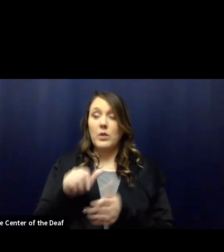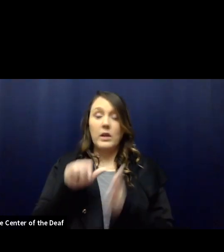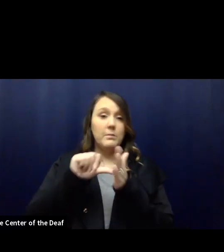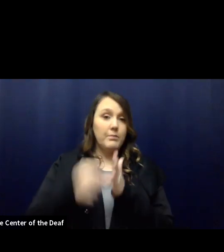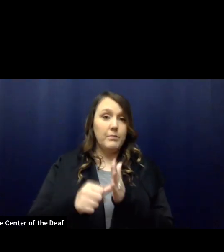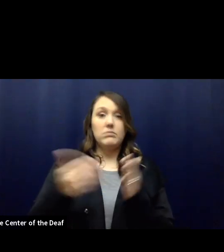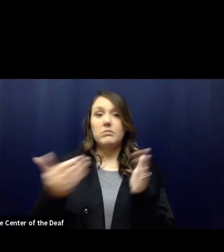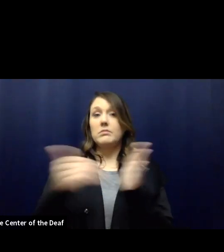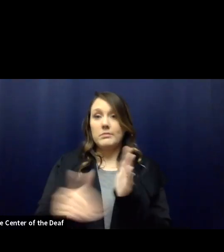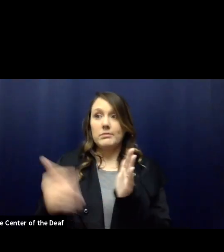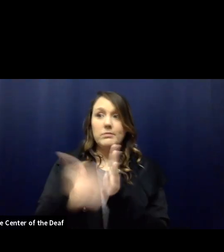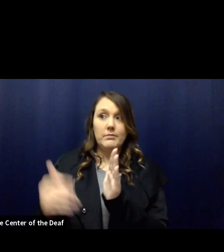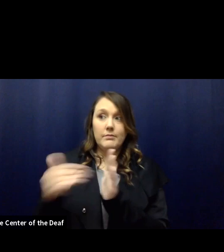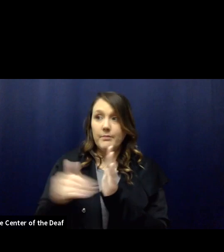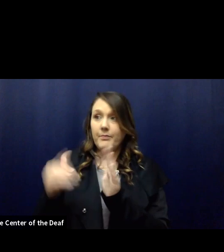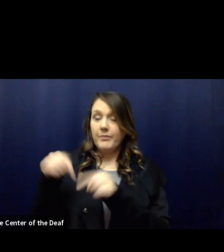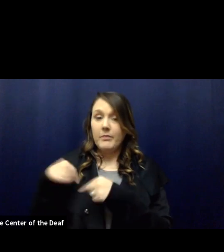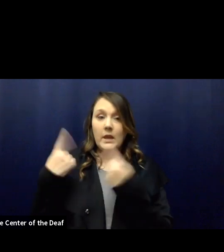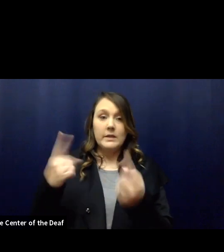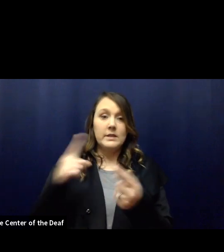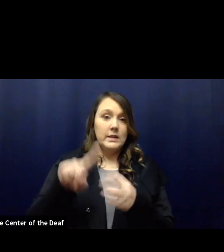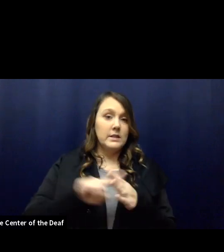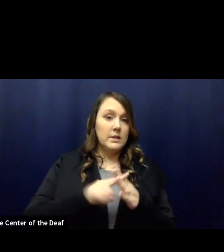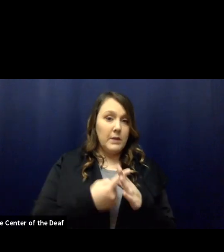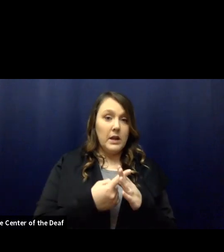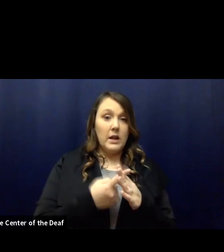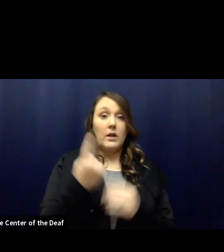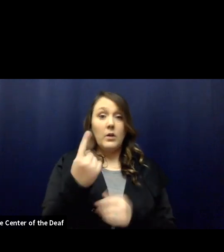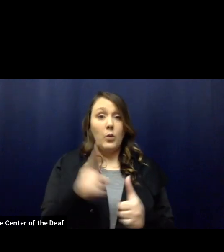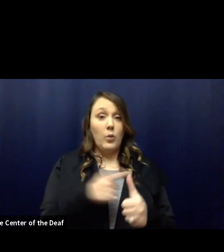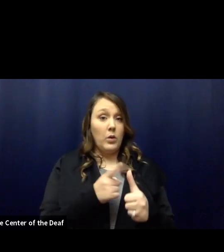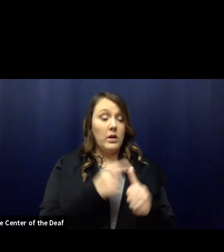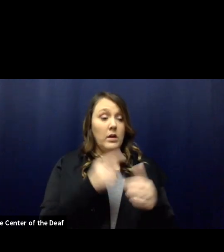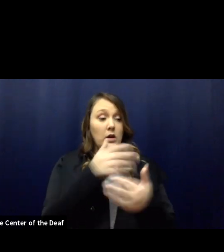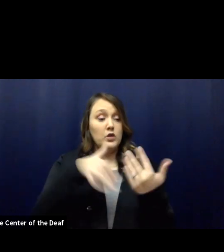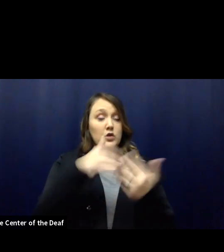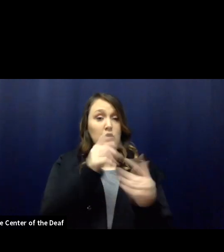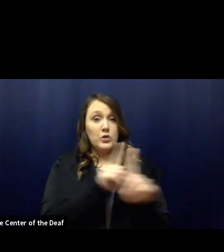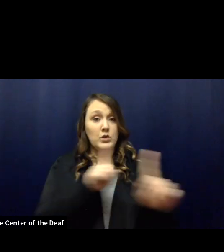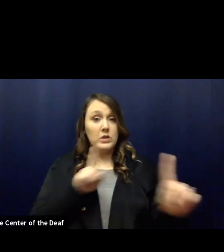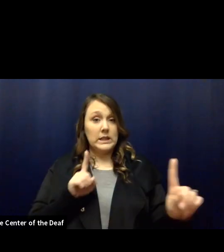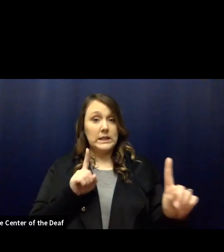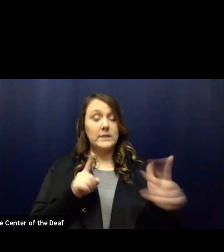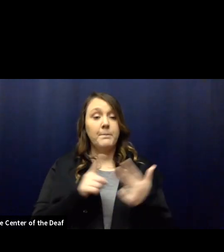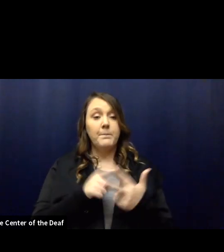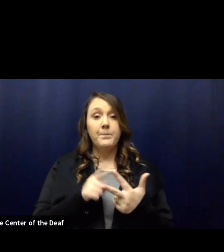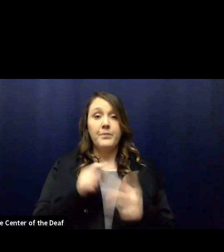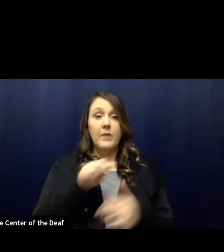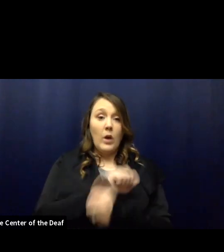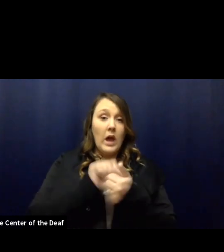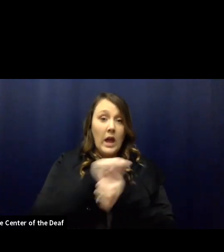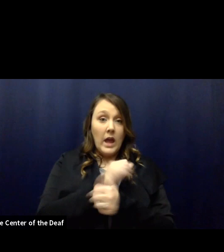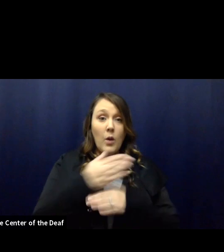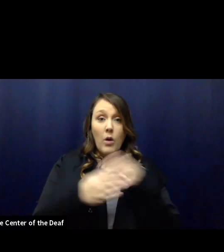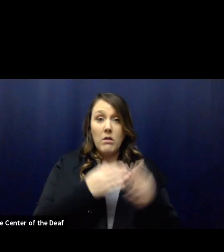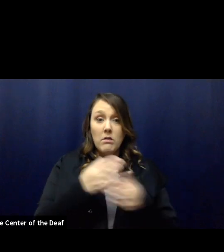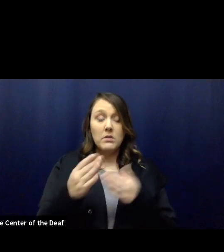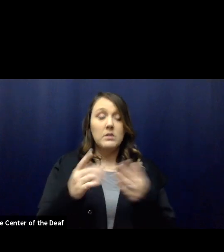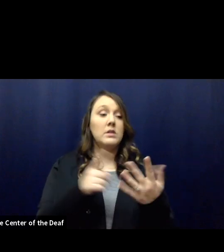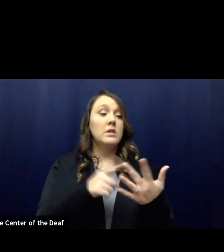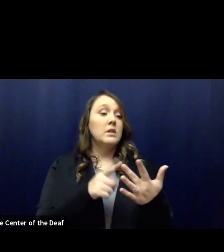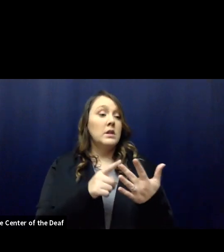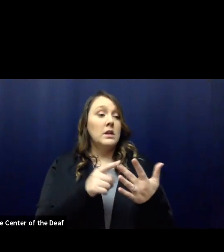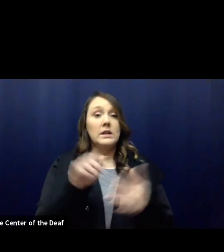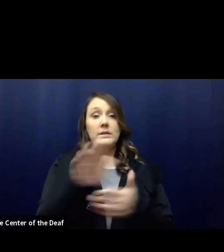since the beginning of this pandemic. One is social distancing, strict hand washing, frequent disinfection of high touch